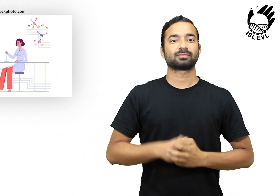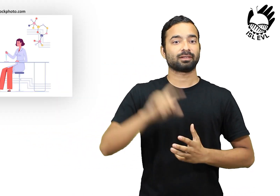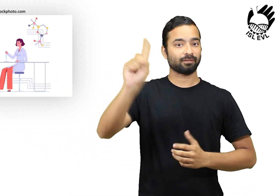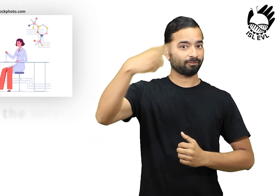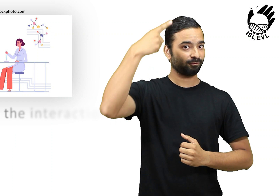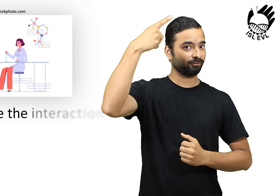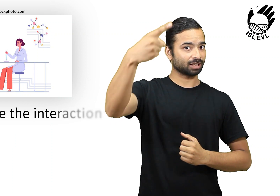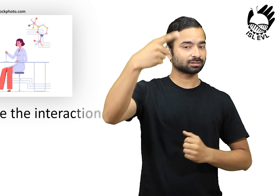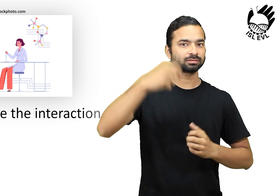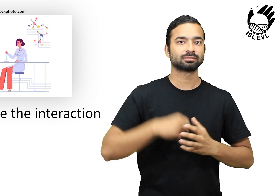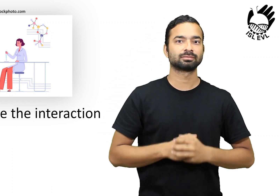In this experiment,